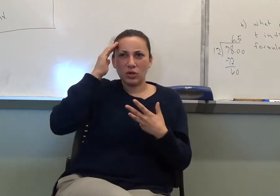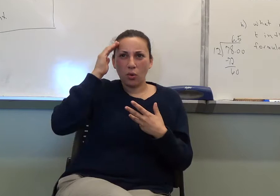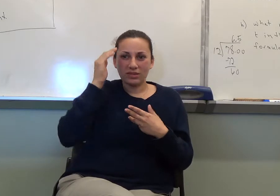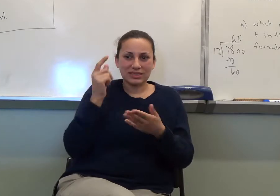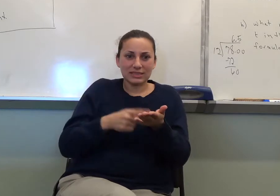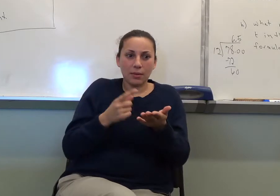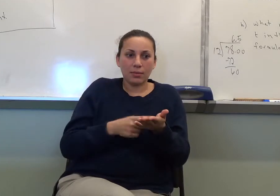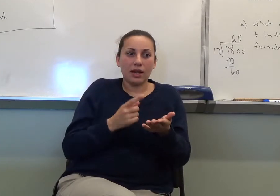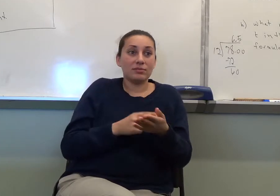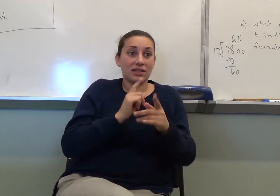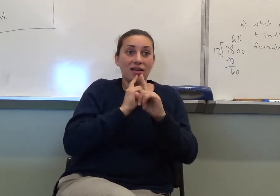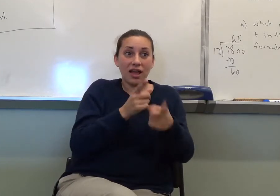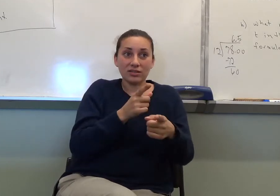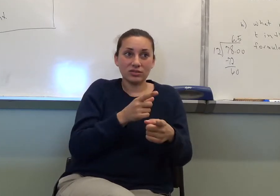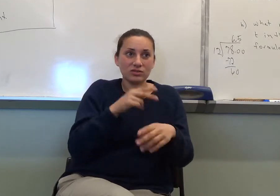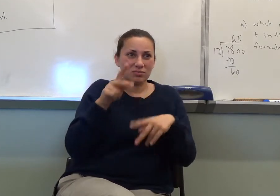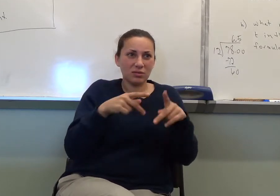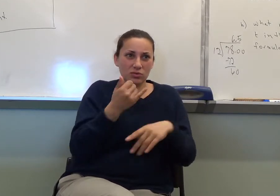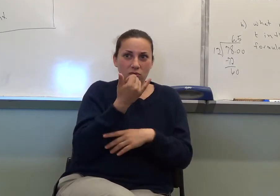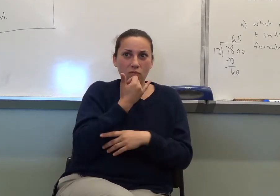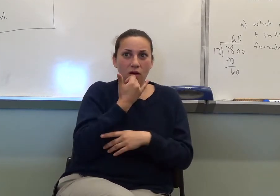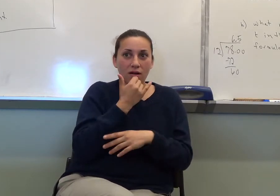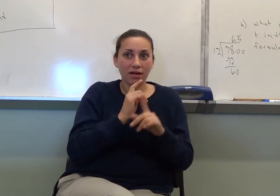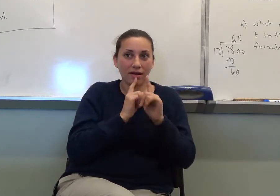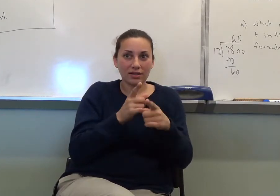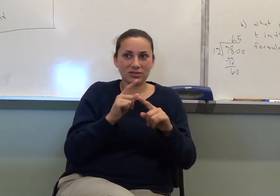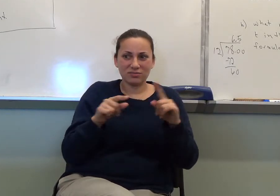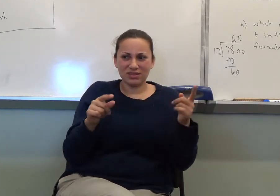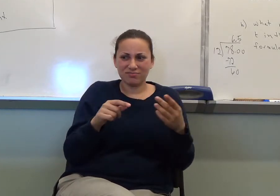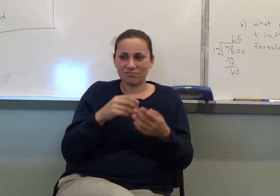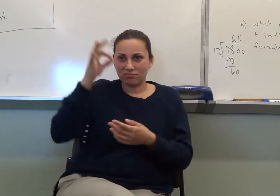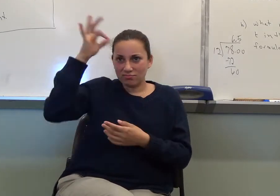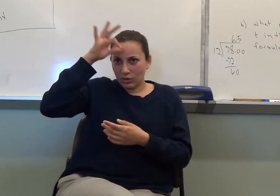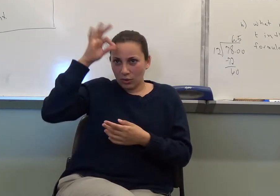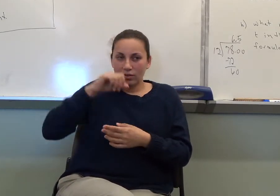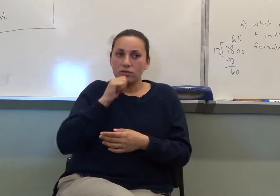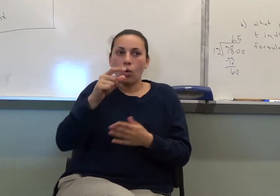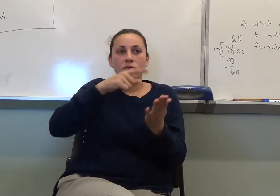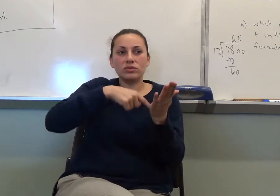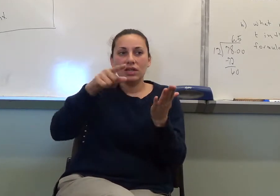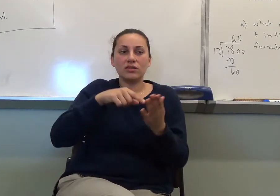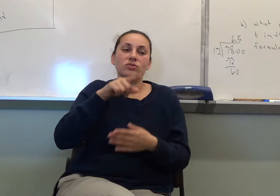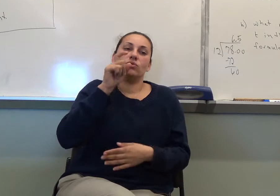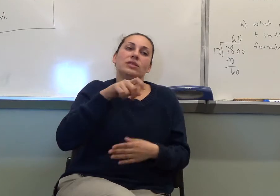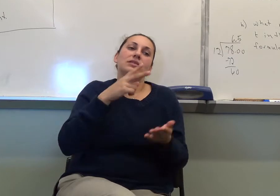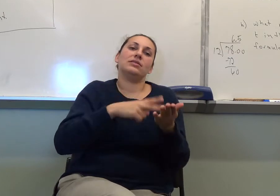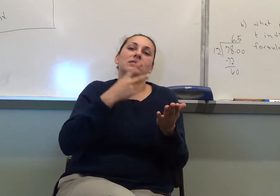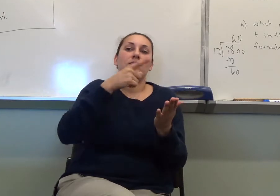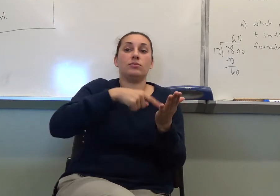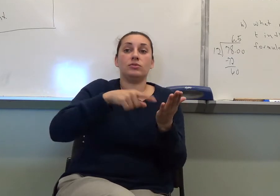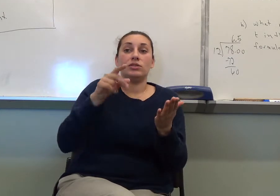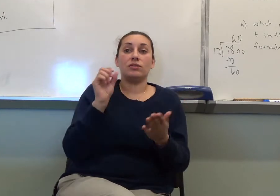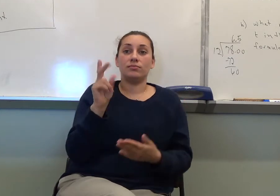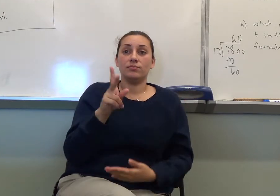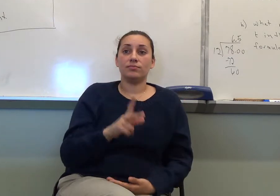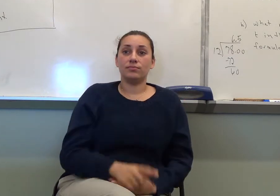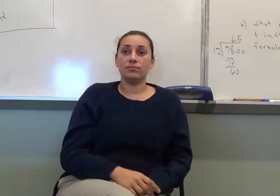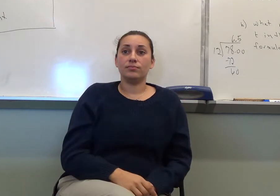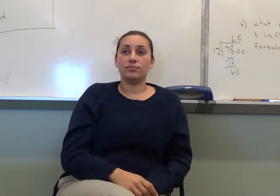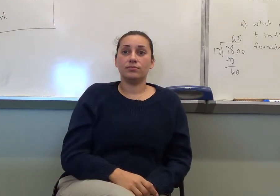for these. I mean, they're way out of the realm of reality. But so they have to be